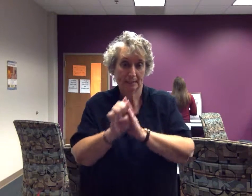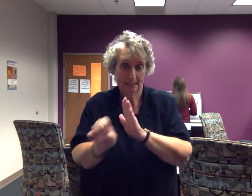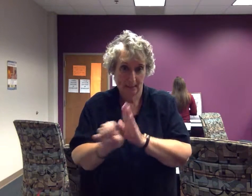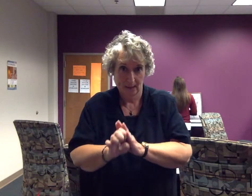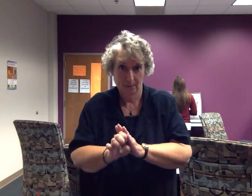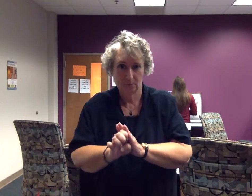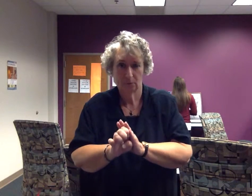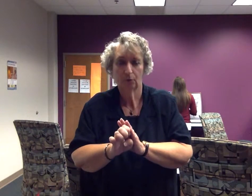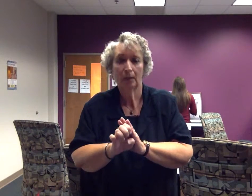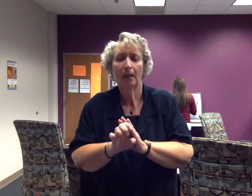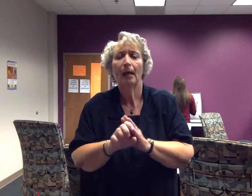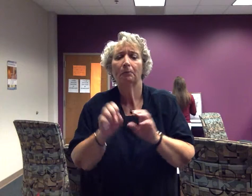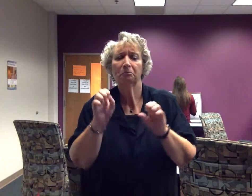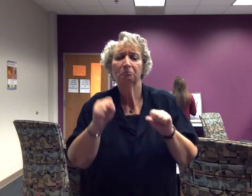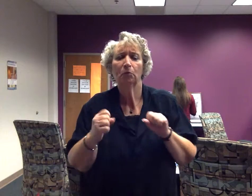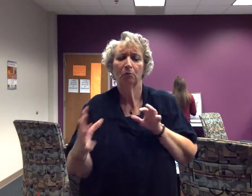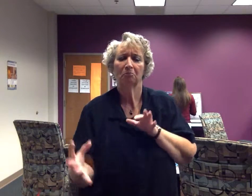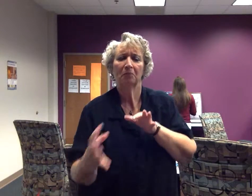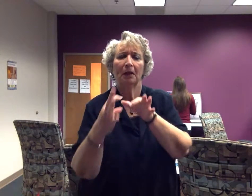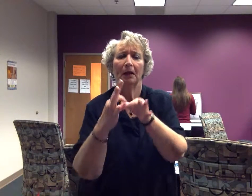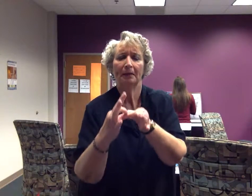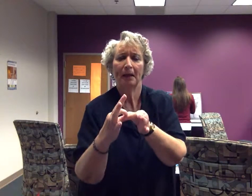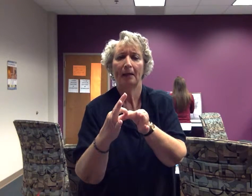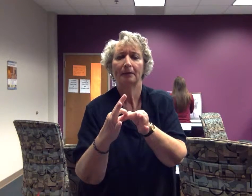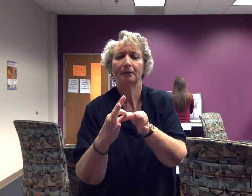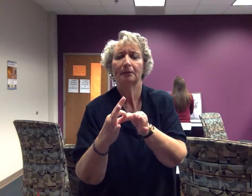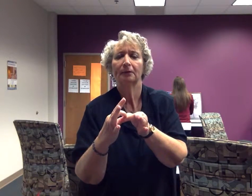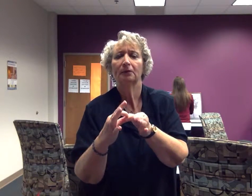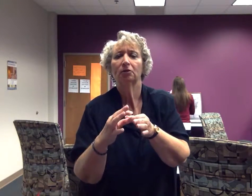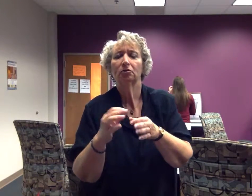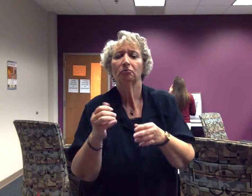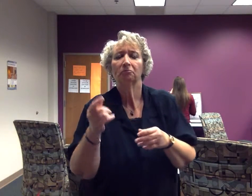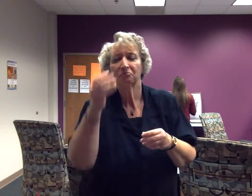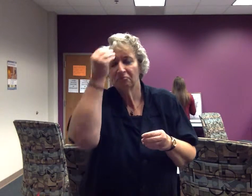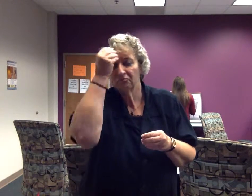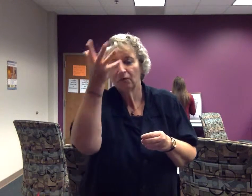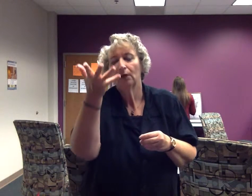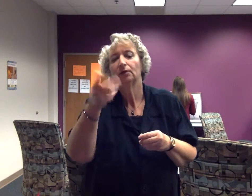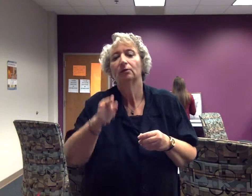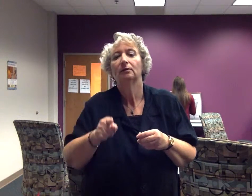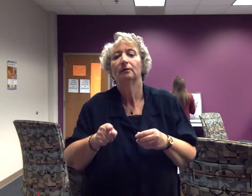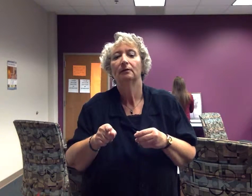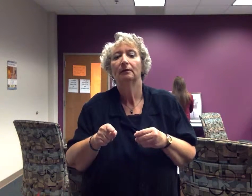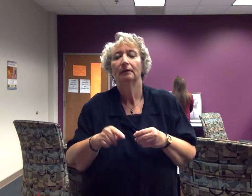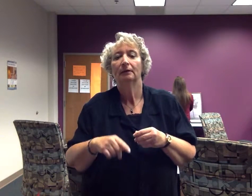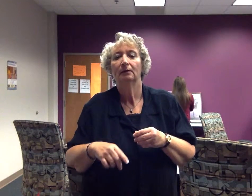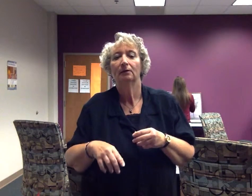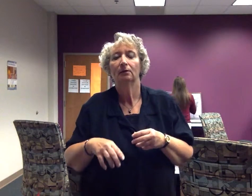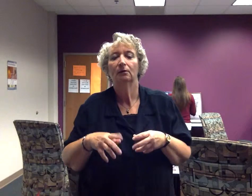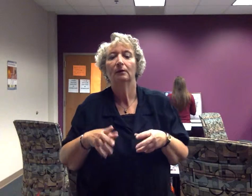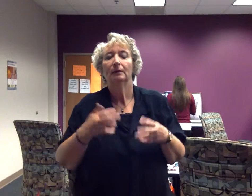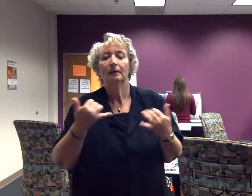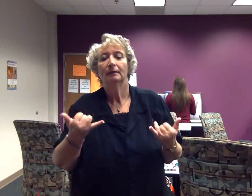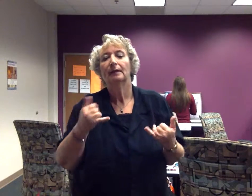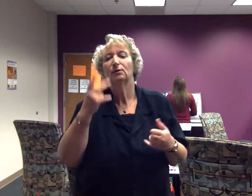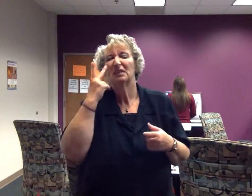piece of content to one or more of the enduring understandings. Let's see what this looks like in practice. Who plans on going to